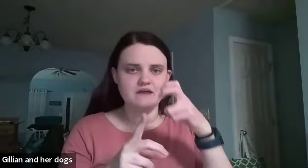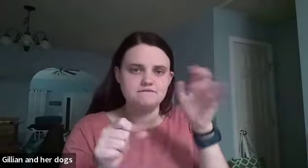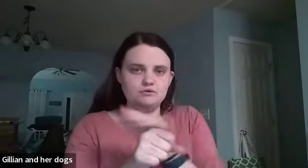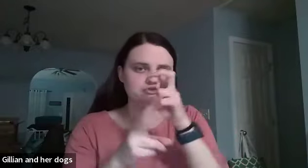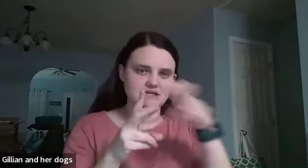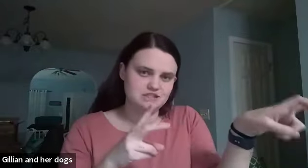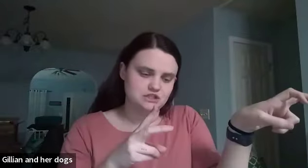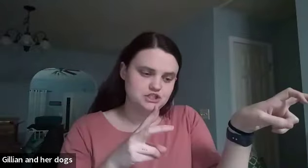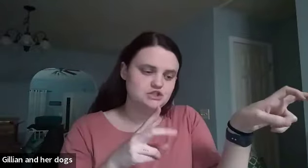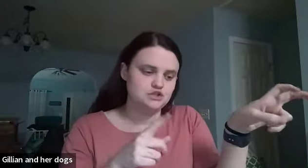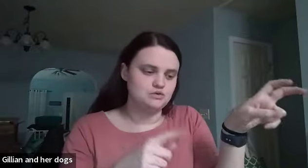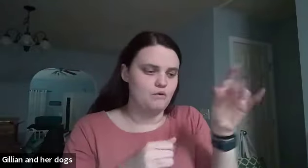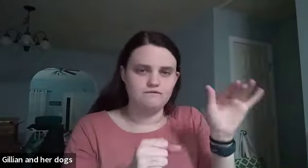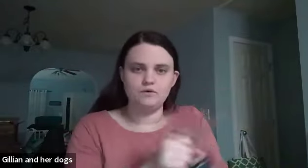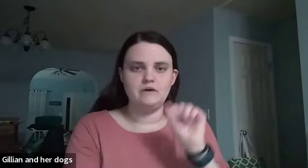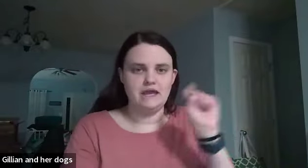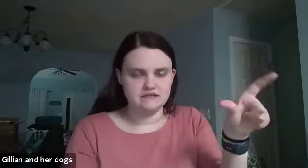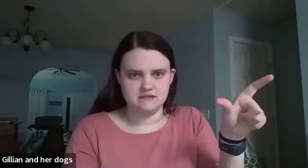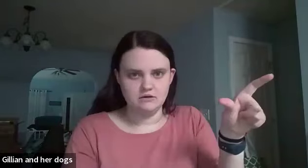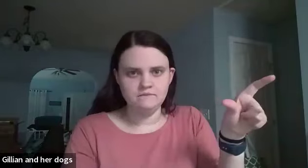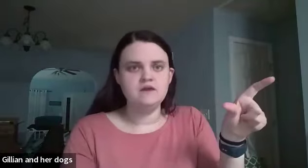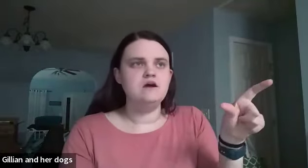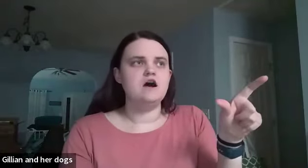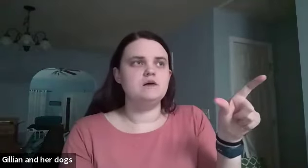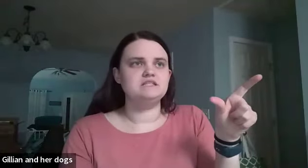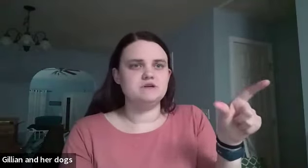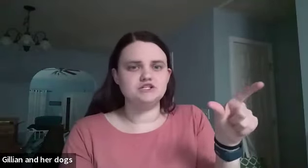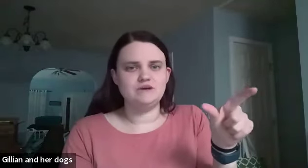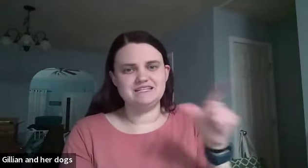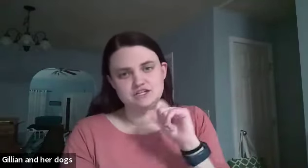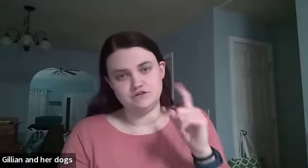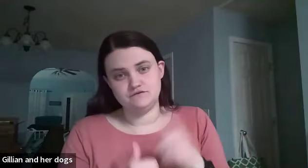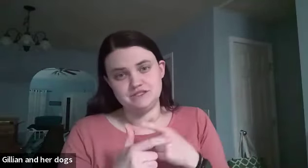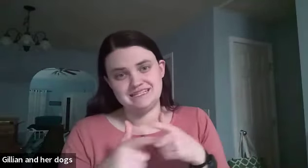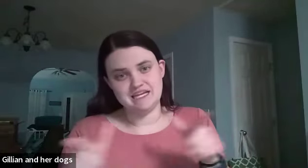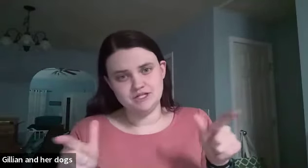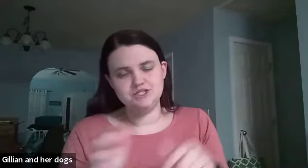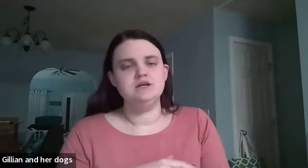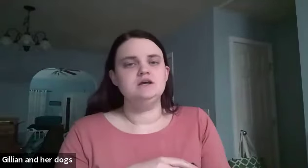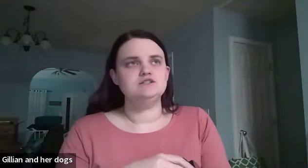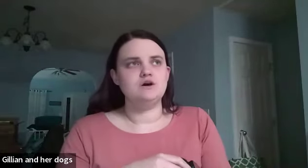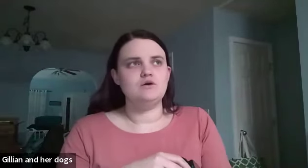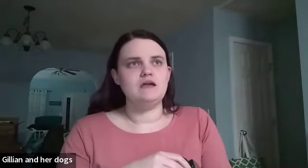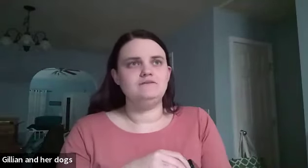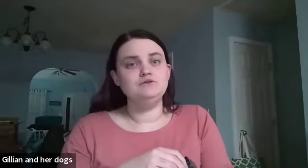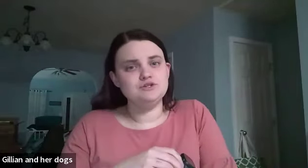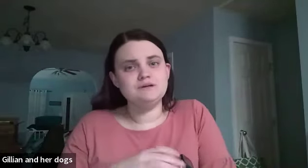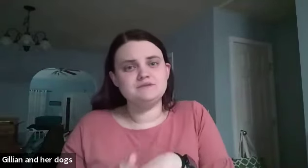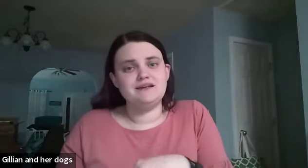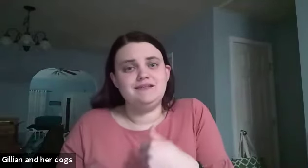that full transition to full ASL, especially when it's not your first language. So if you do end up saying